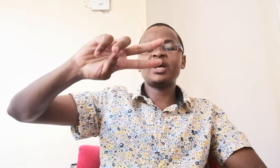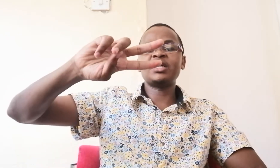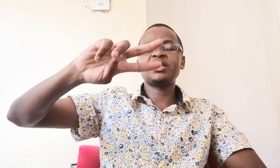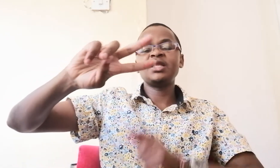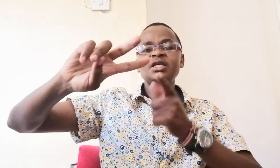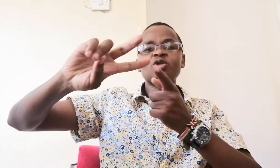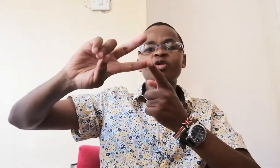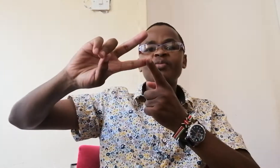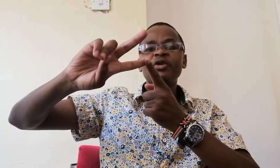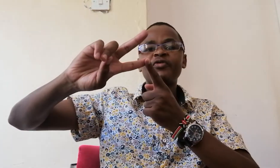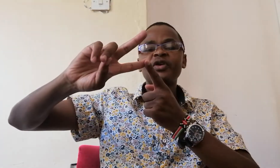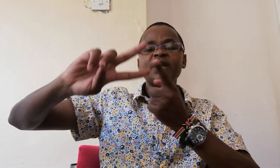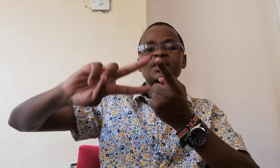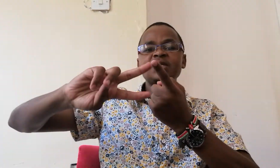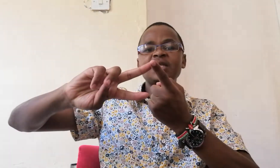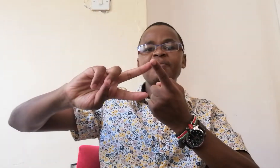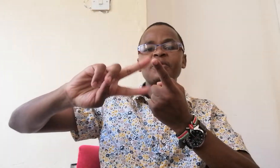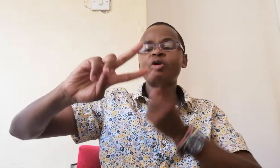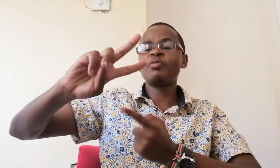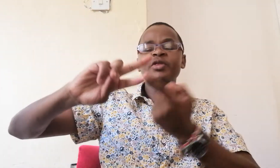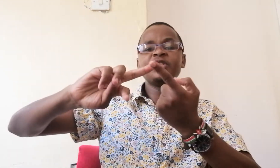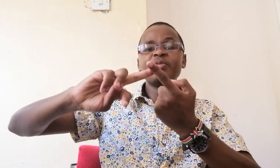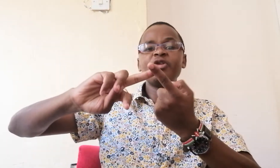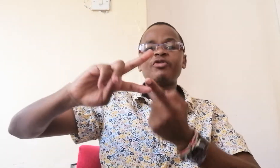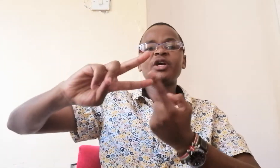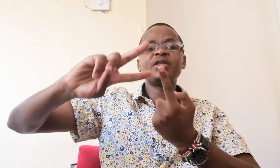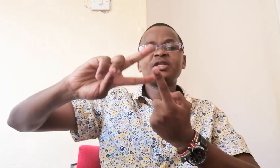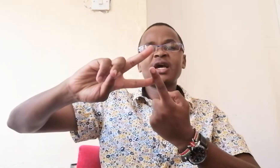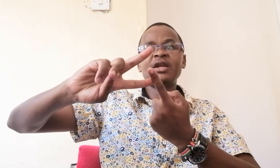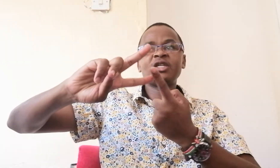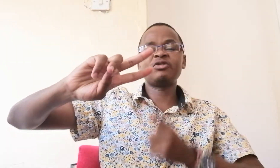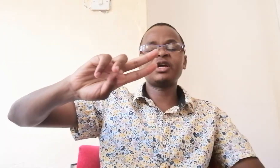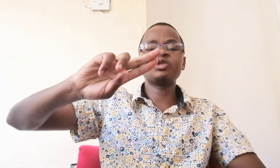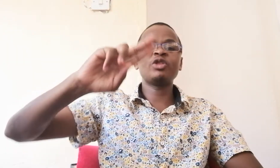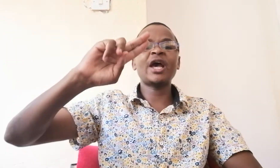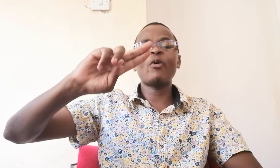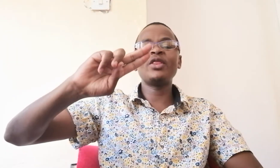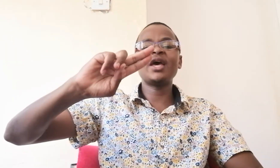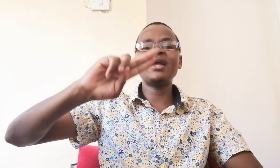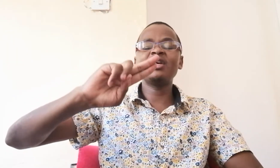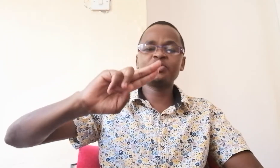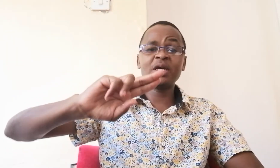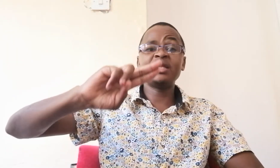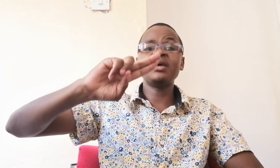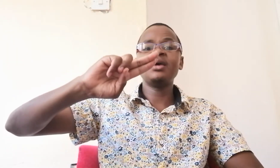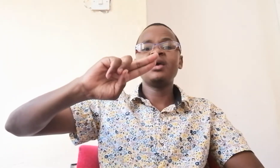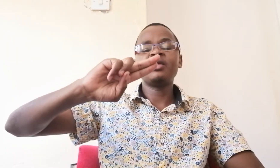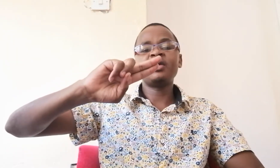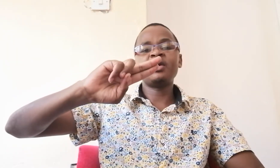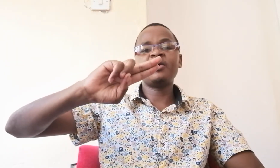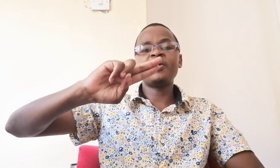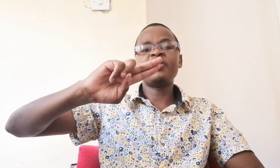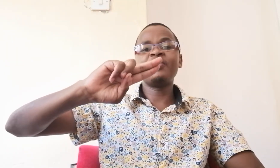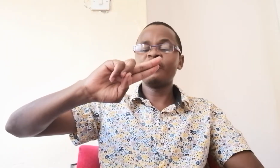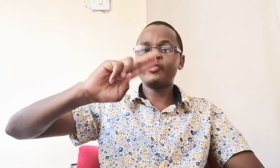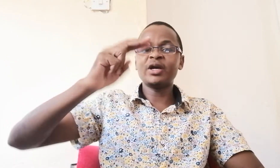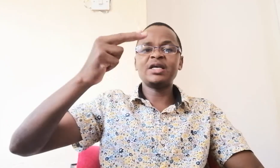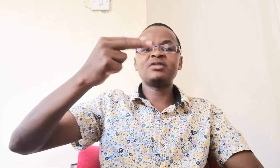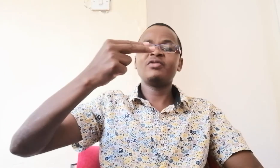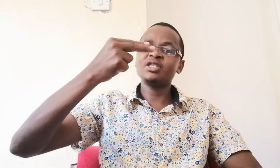fingers, this is called the middle finger, this is the middle finger, this is the index finger. So when the index finger, the middle finger is facing